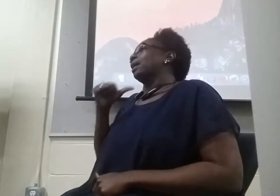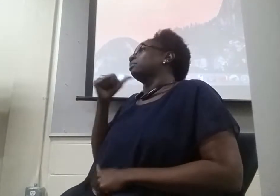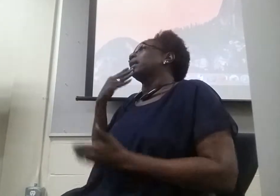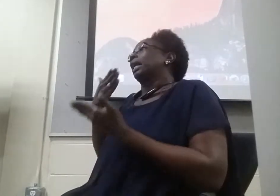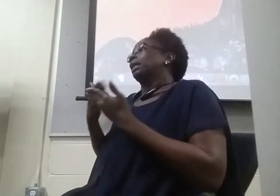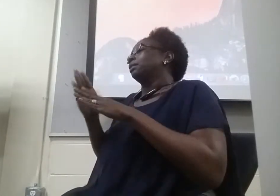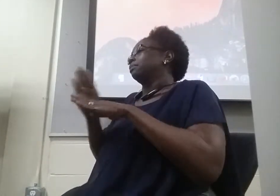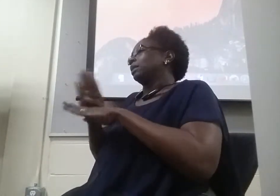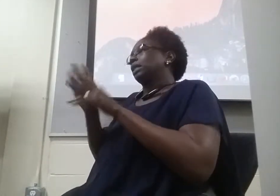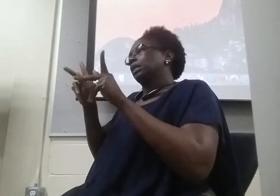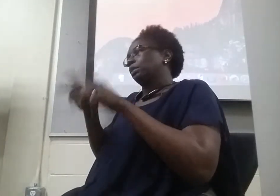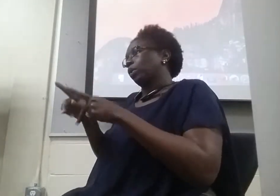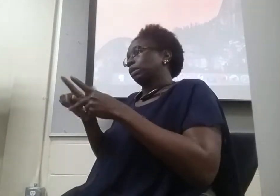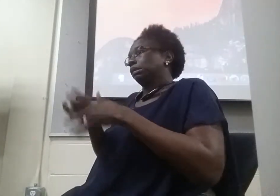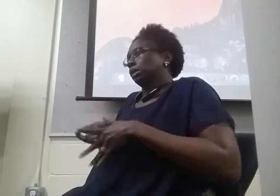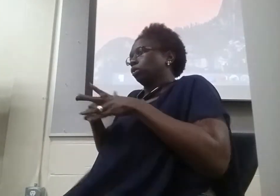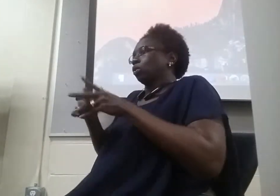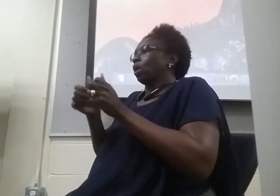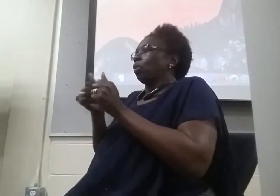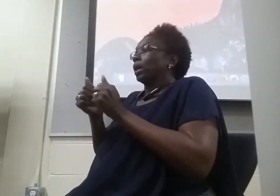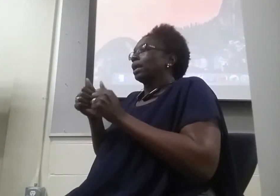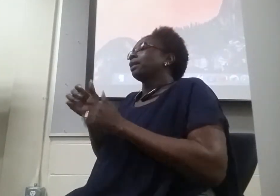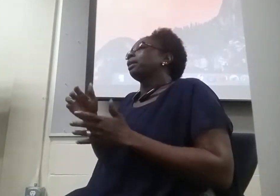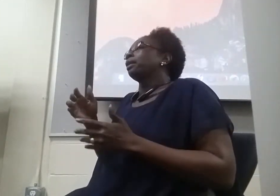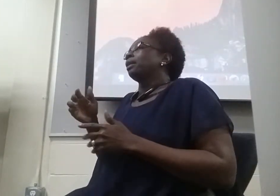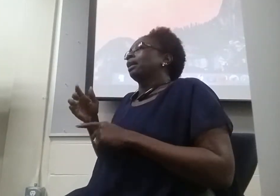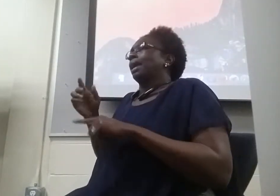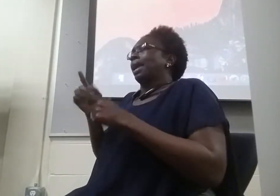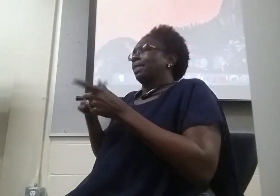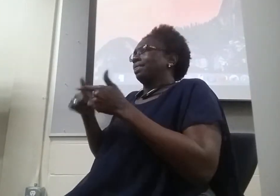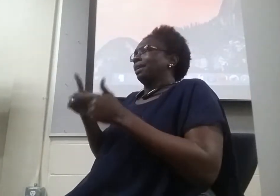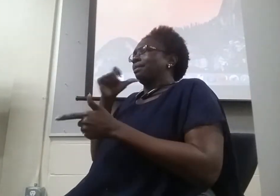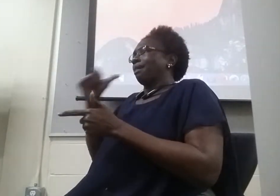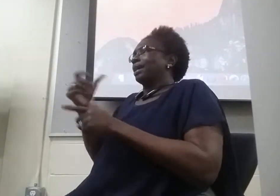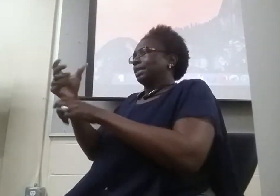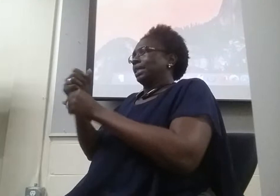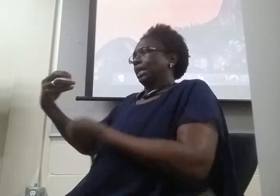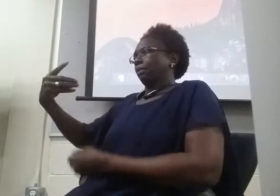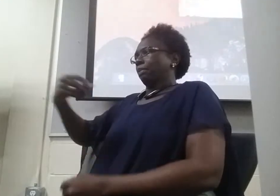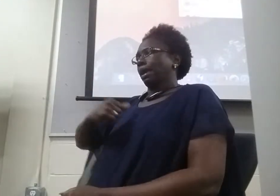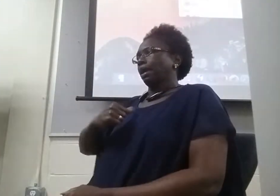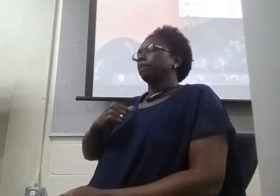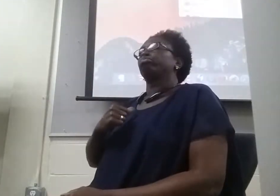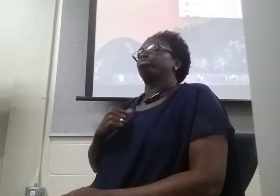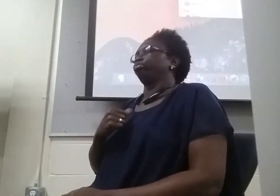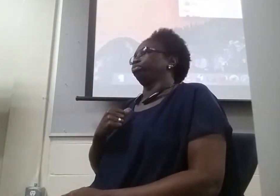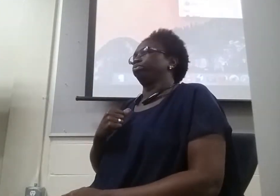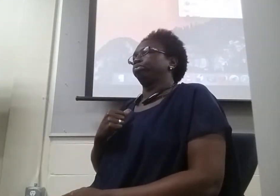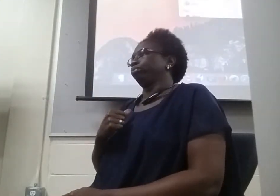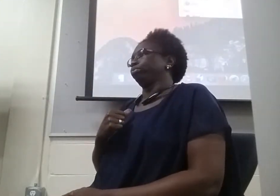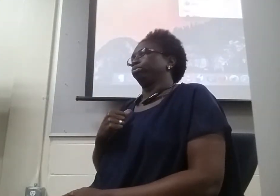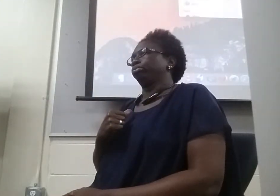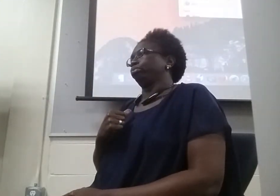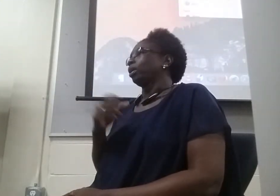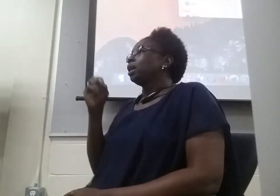begin with, and it didn't help matters to not get paid for any of this time. So a couple things. First, I'll start off and I'll show you some examples of how I actually